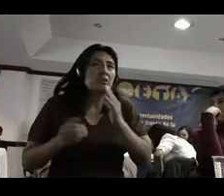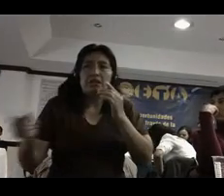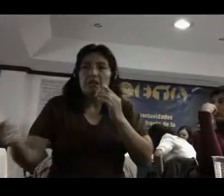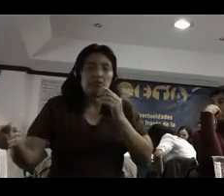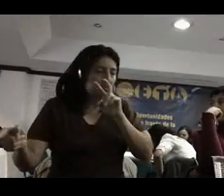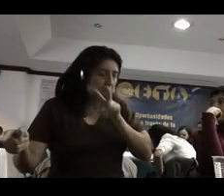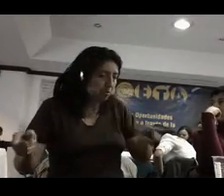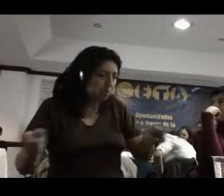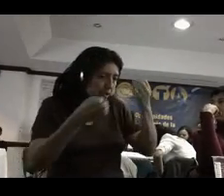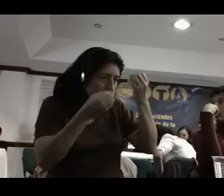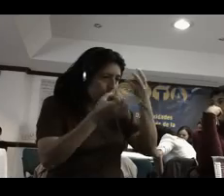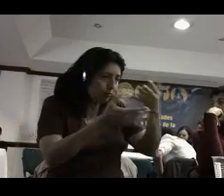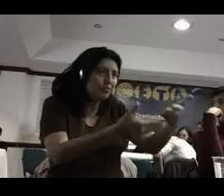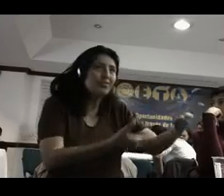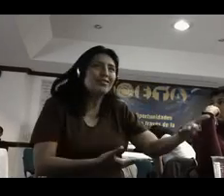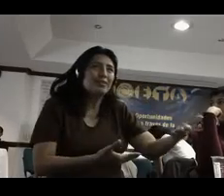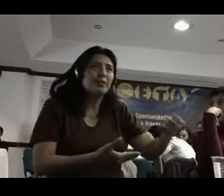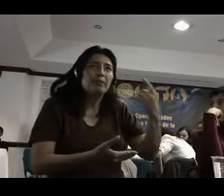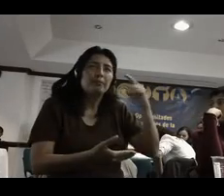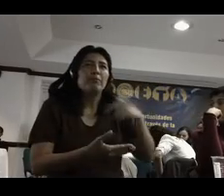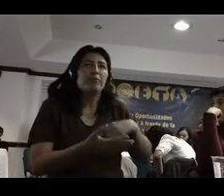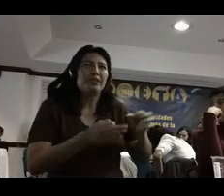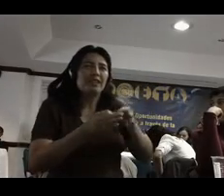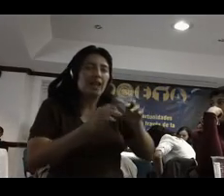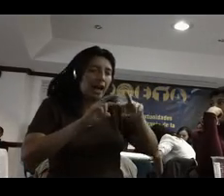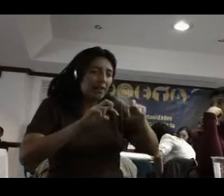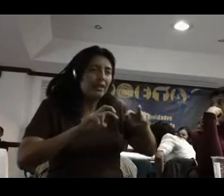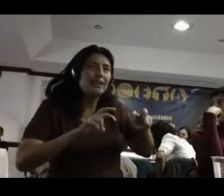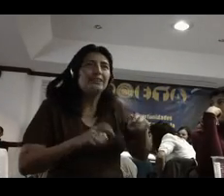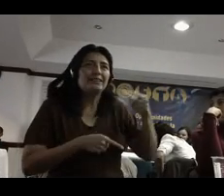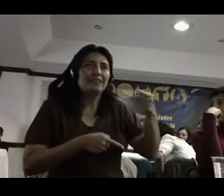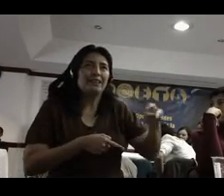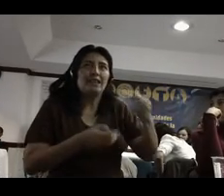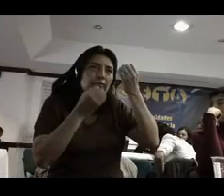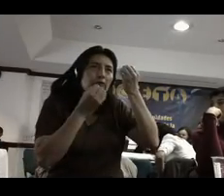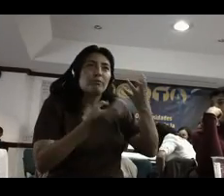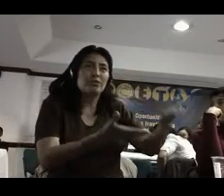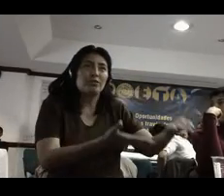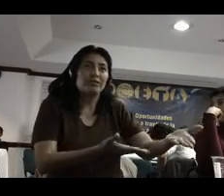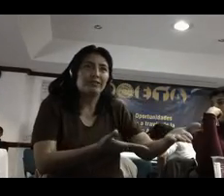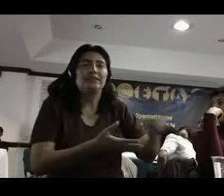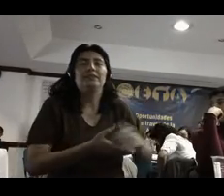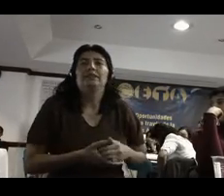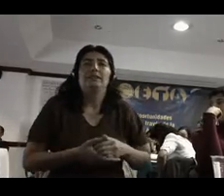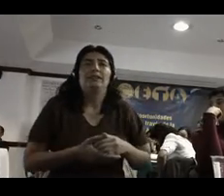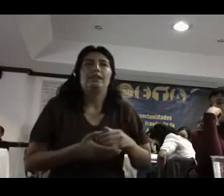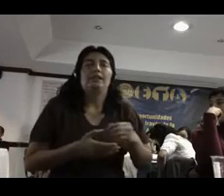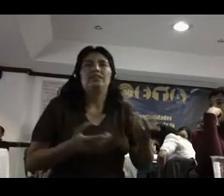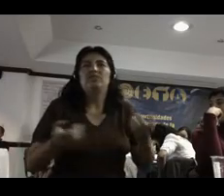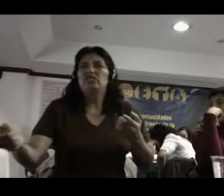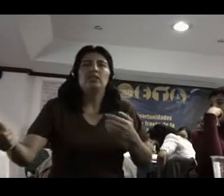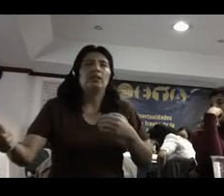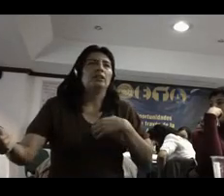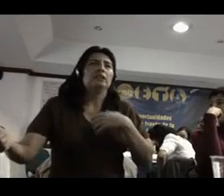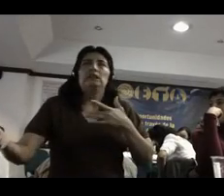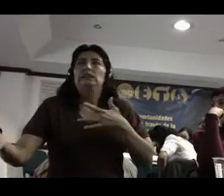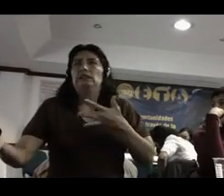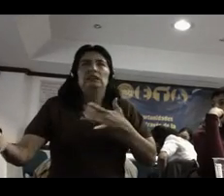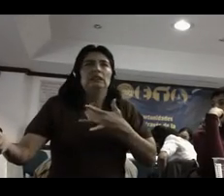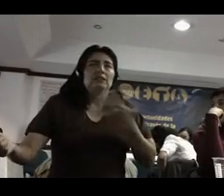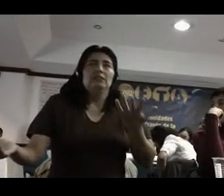data analysis capacity, okay, in local participants. And it produces anxiety and cynicism about the process, and